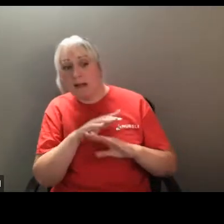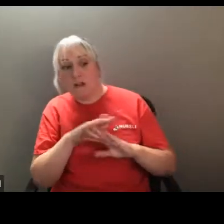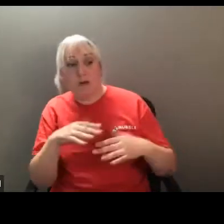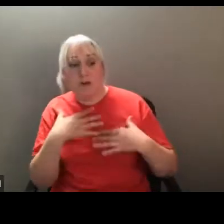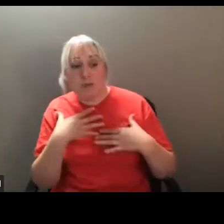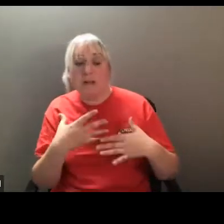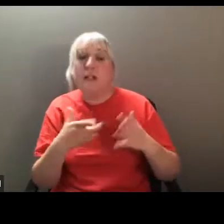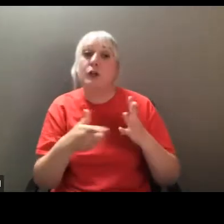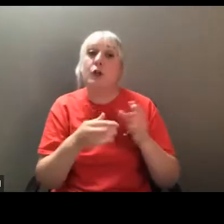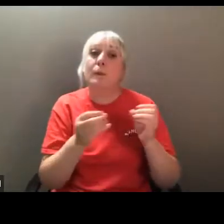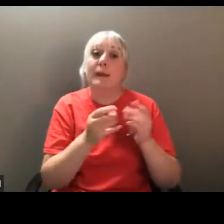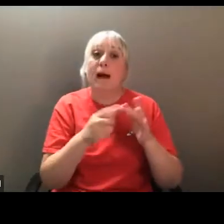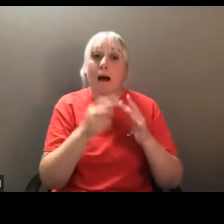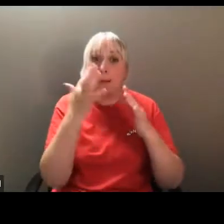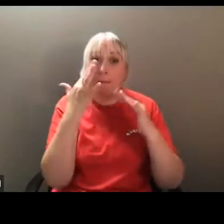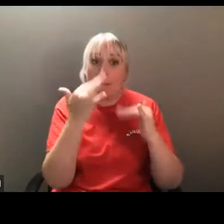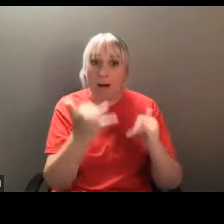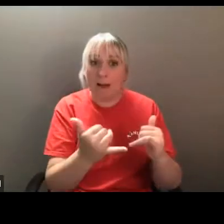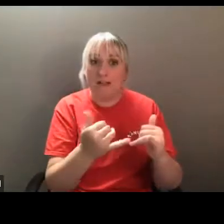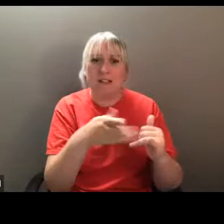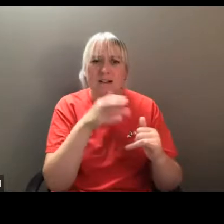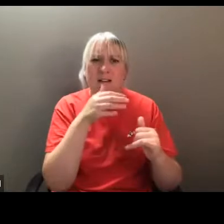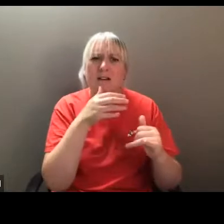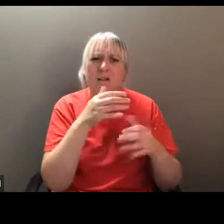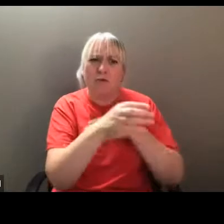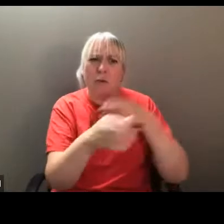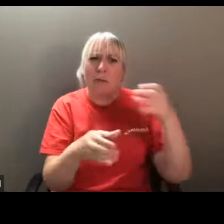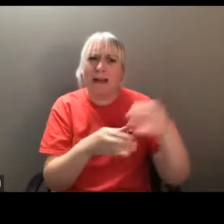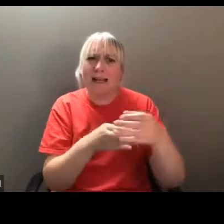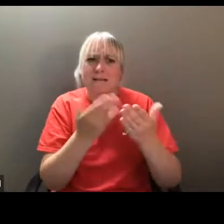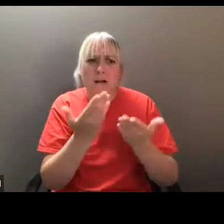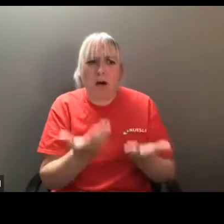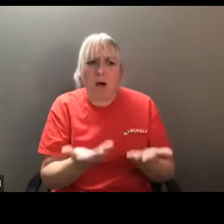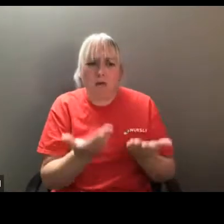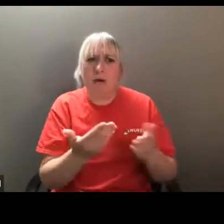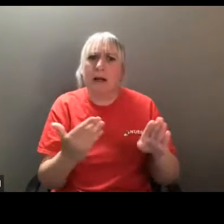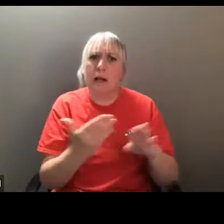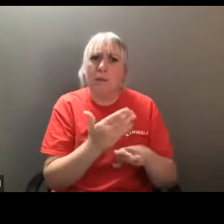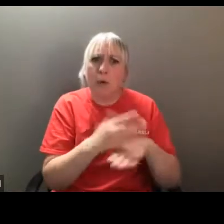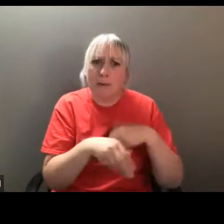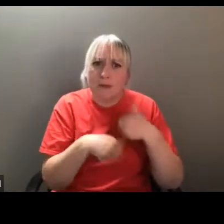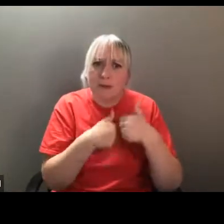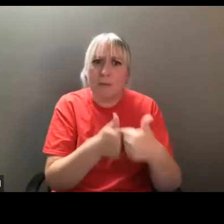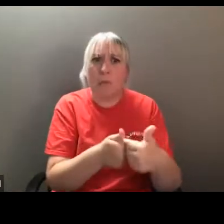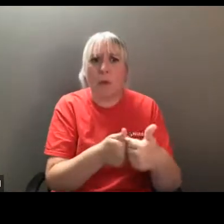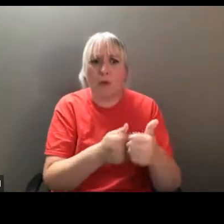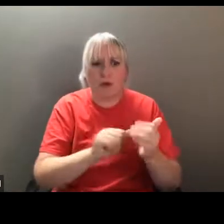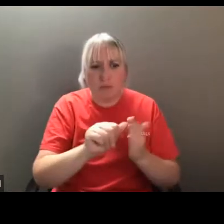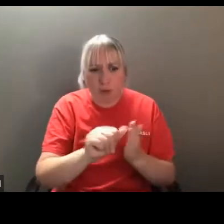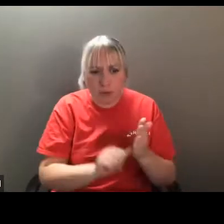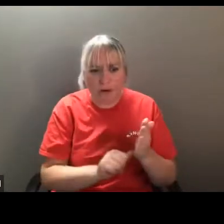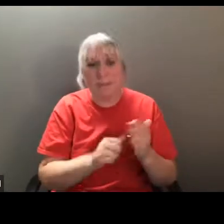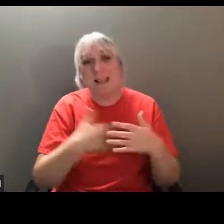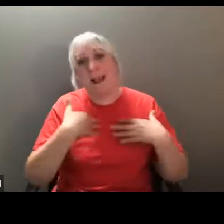UBI pilots have been used to replace existing employment support training programs, health and social care